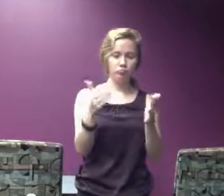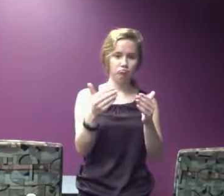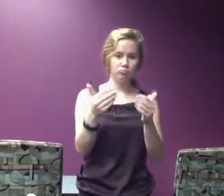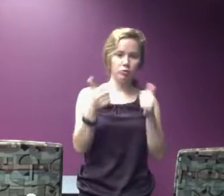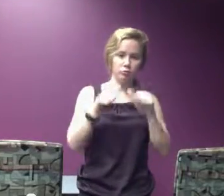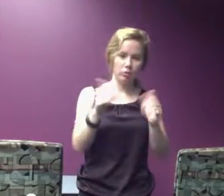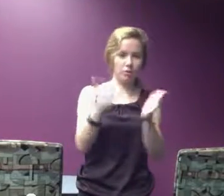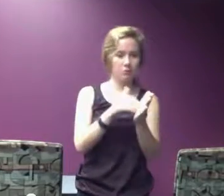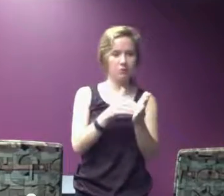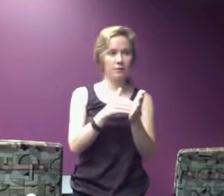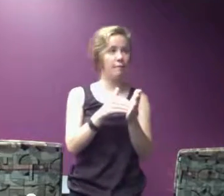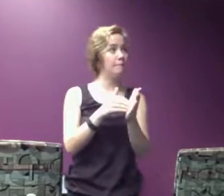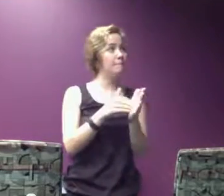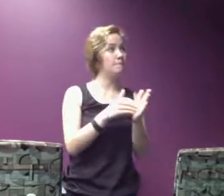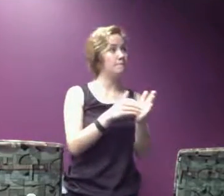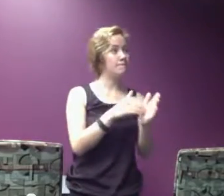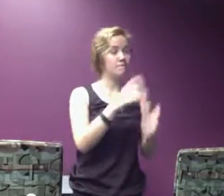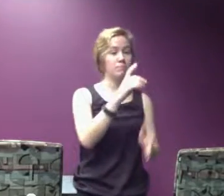one. And try again.